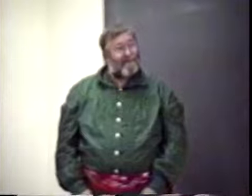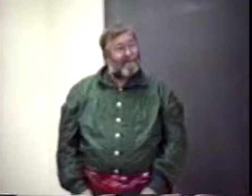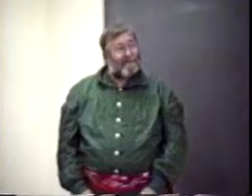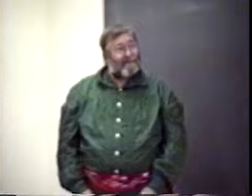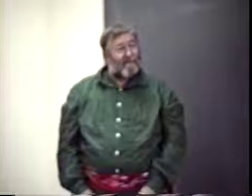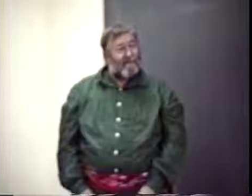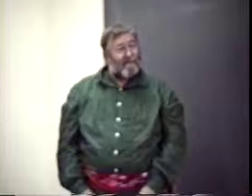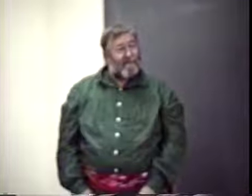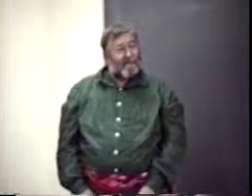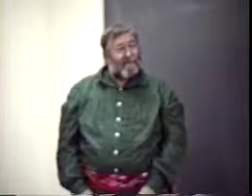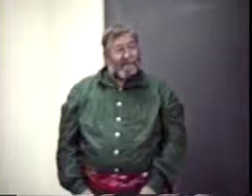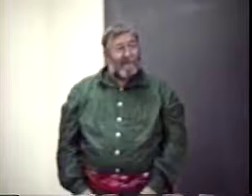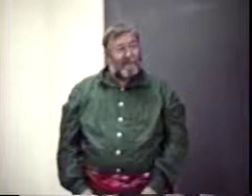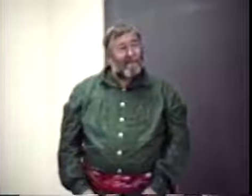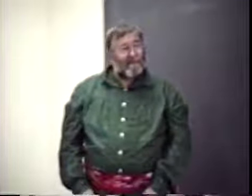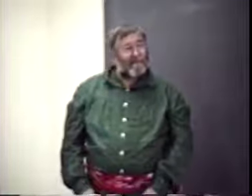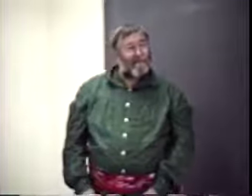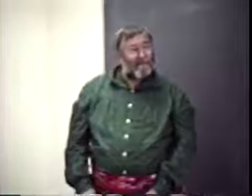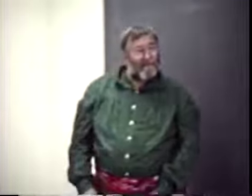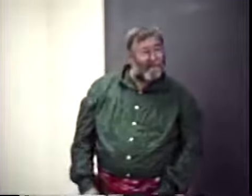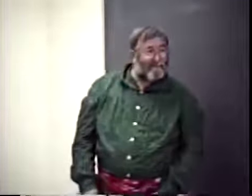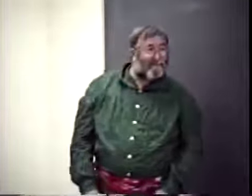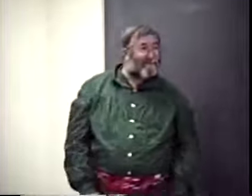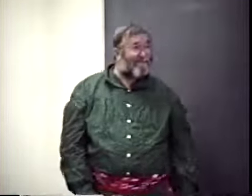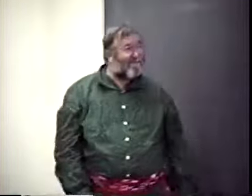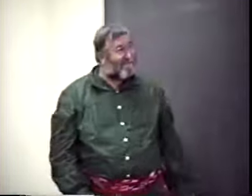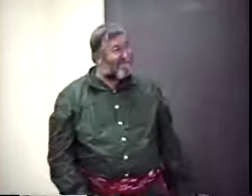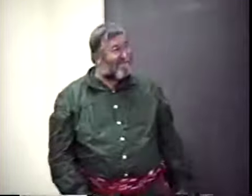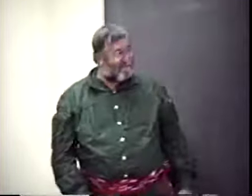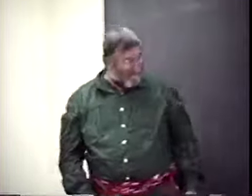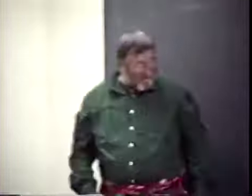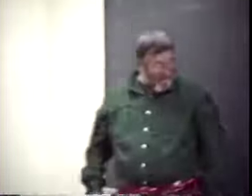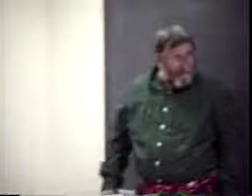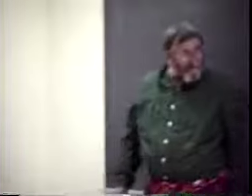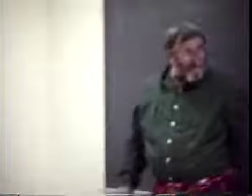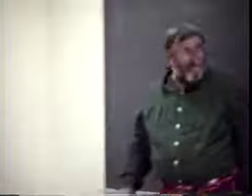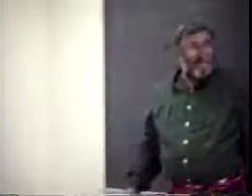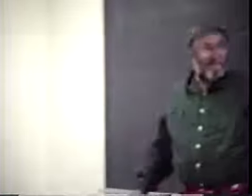But no, I think it'll help a great deal. Good.